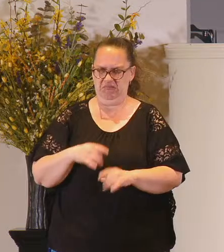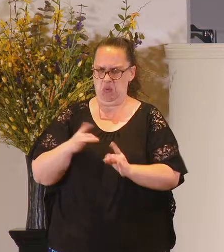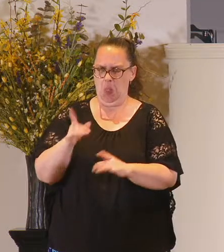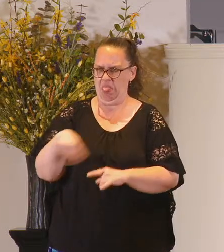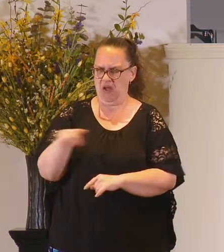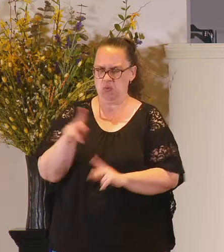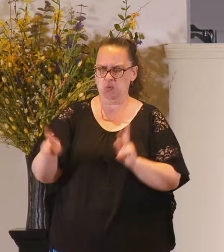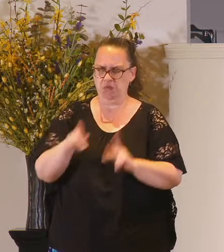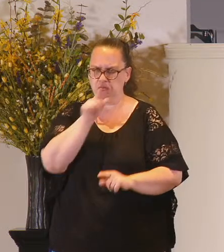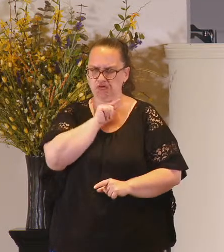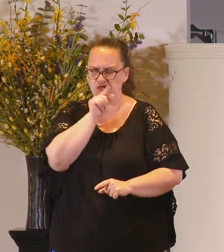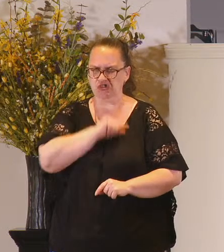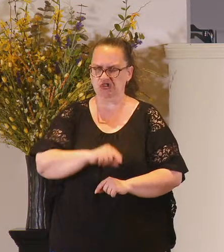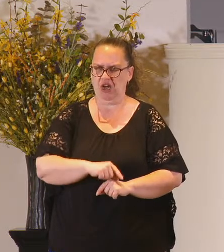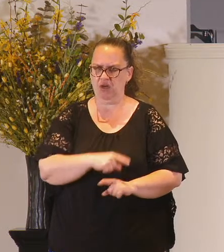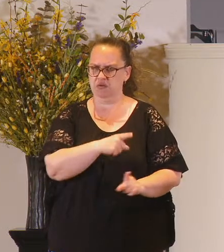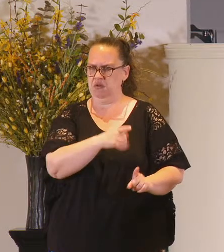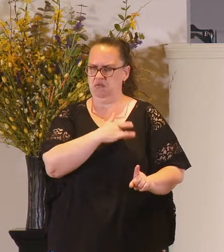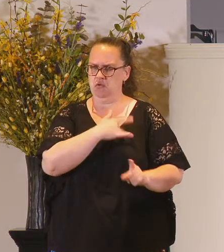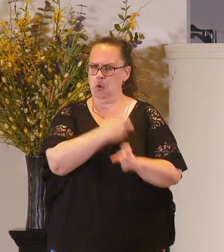Gentiles.